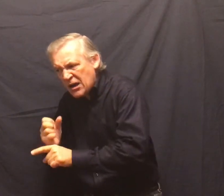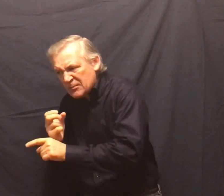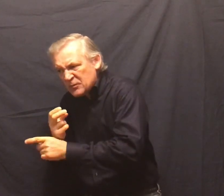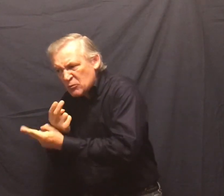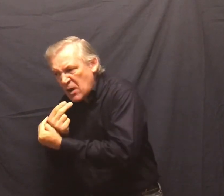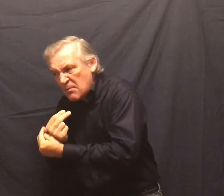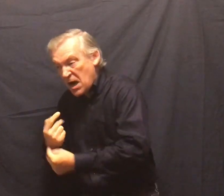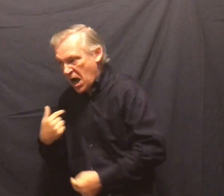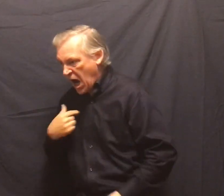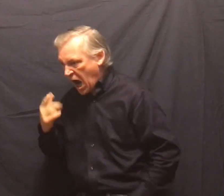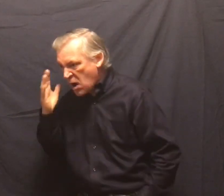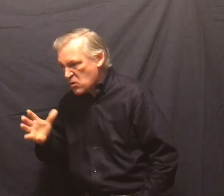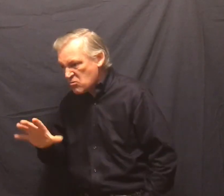stick.